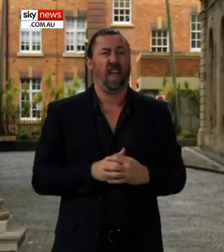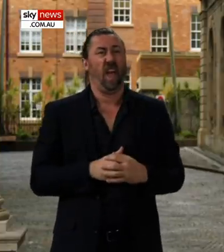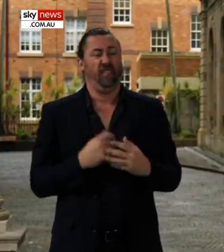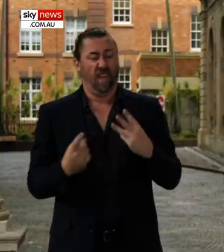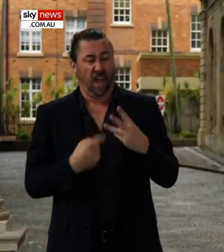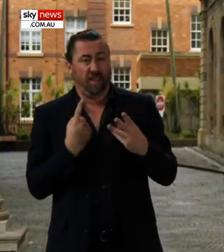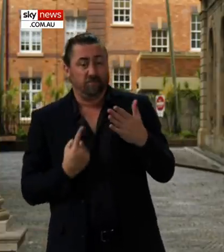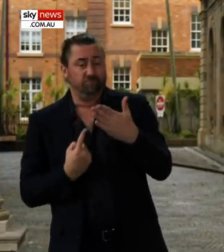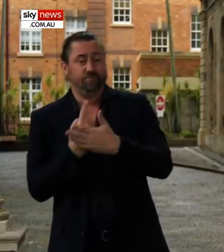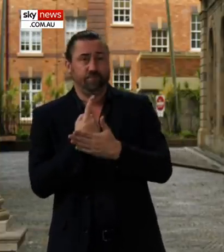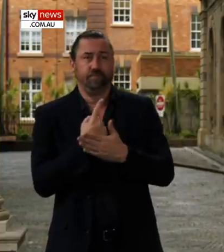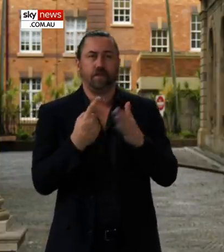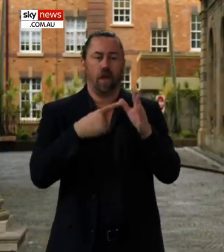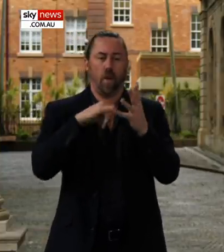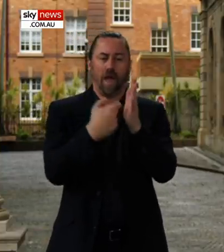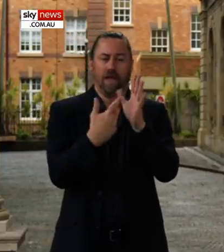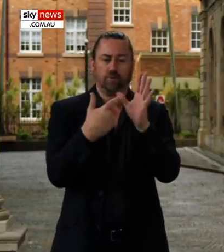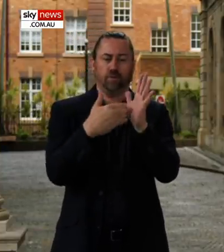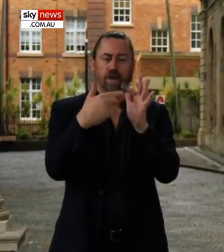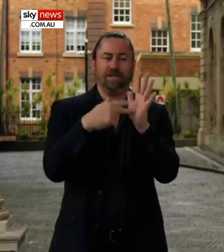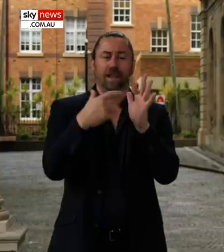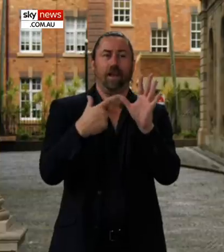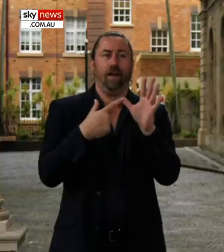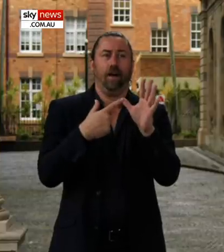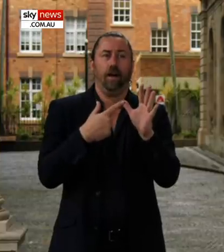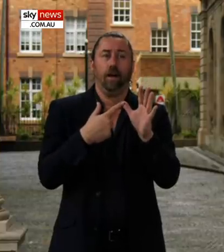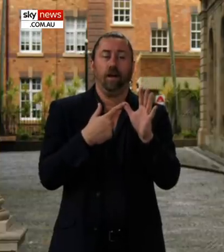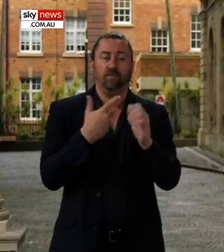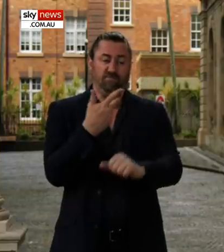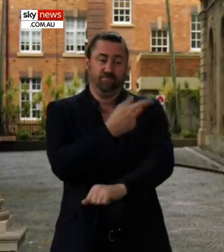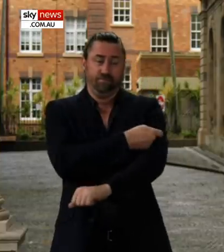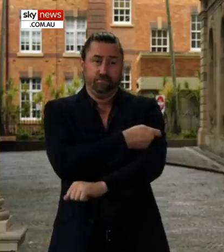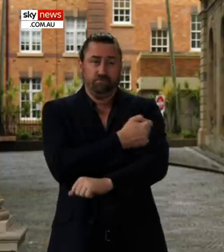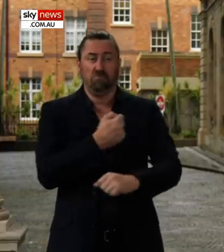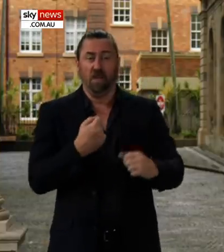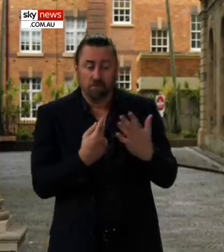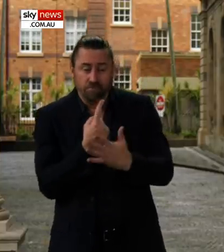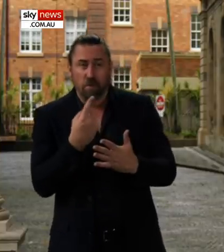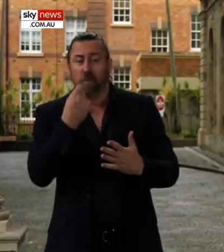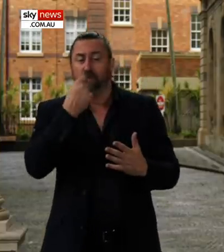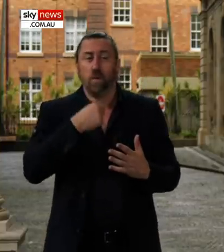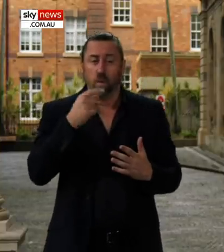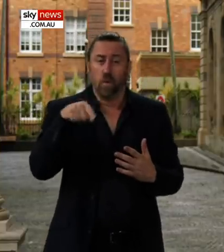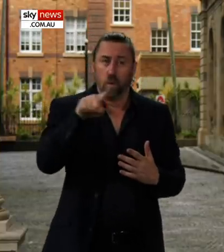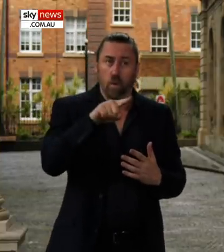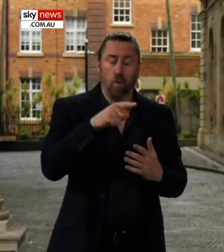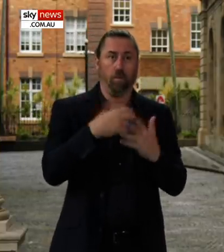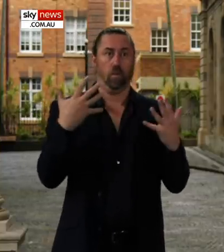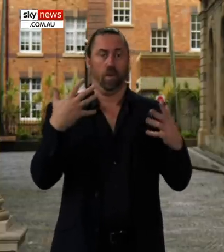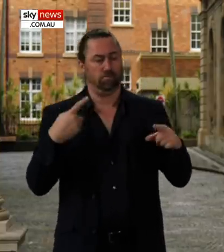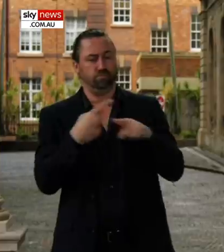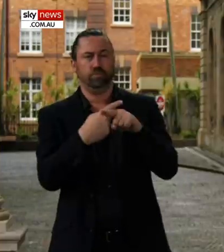is that in relation to the AstraZeneca, we are seeing some people who have had severe